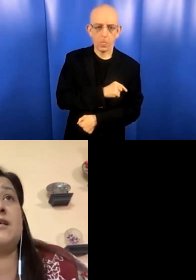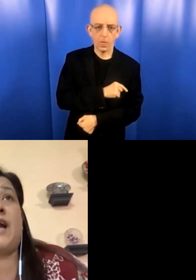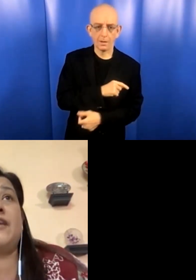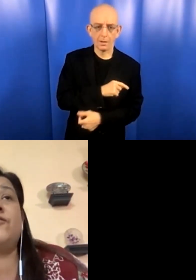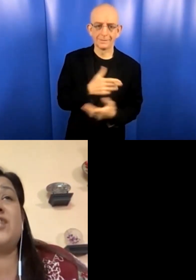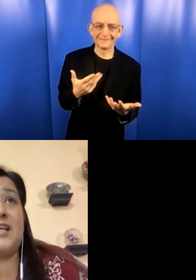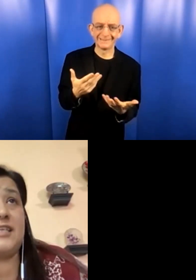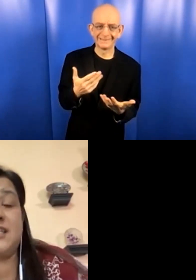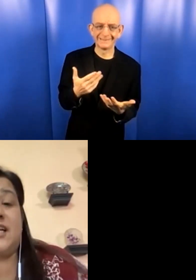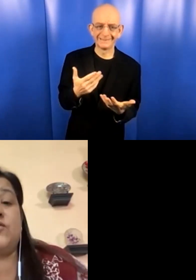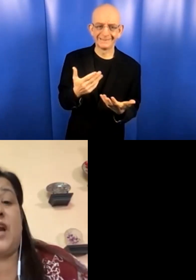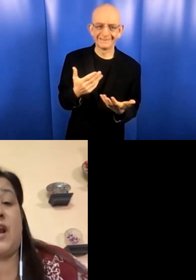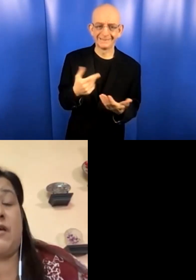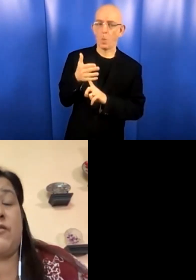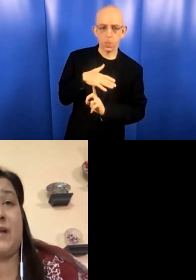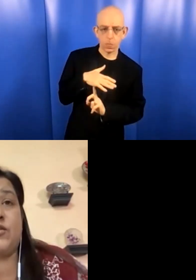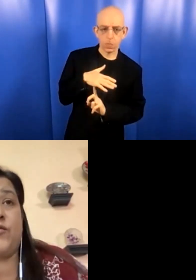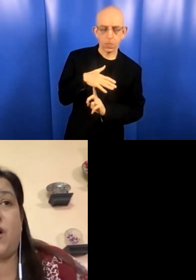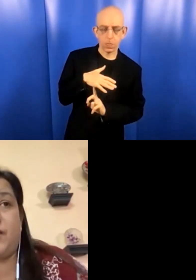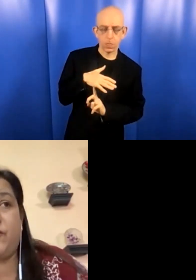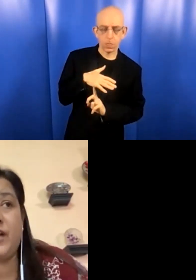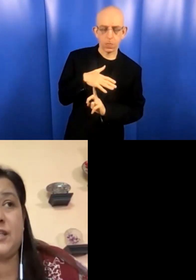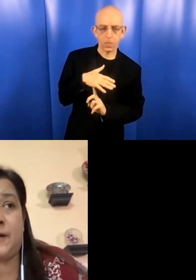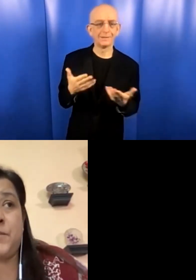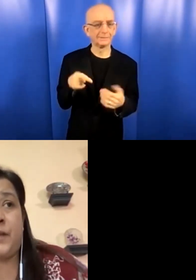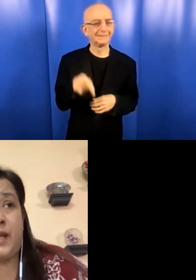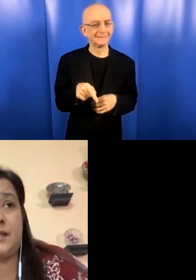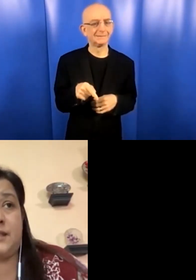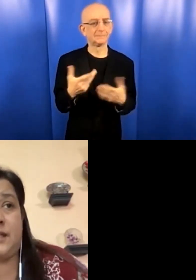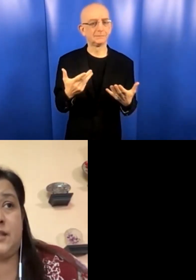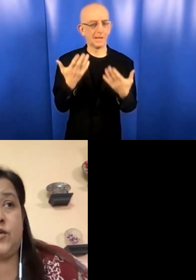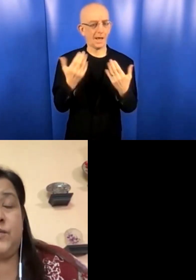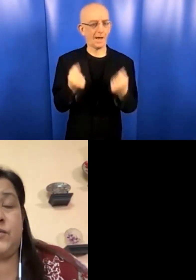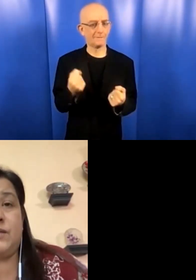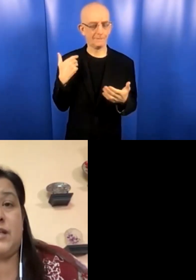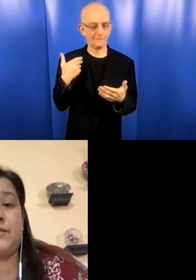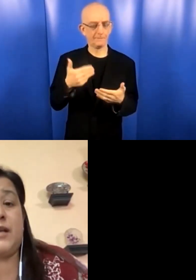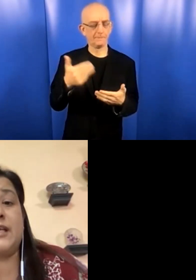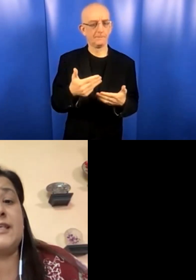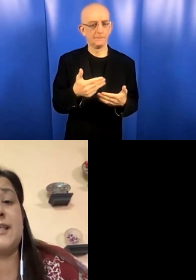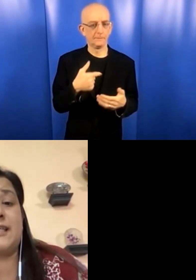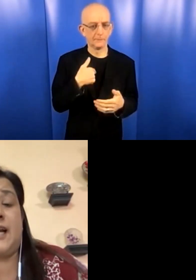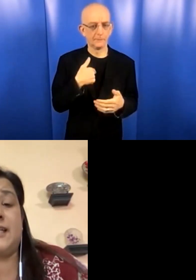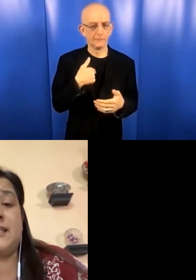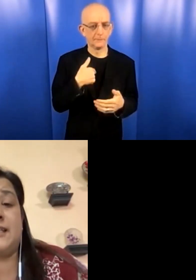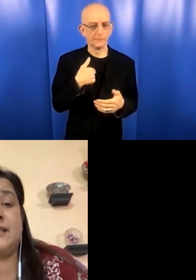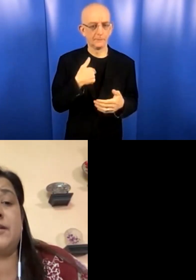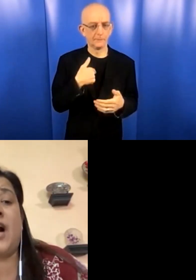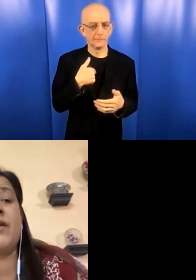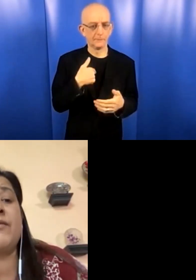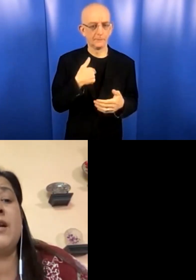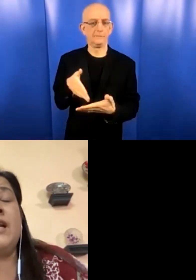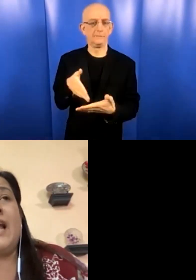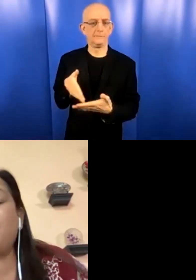are the kind of challenges that we have so far been facing as a groups with multiple and intersecting identities.